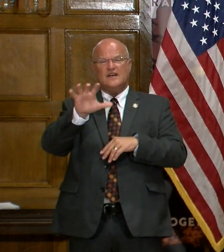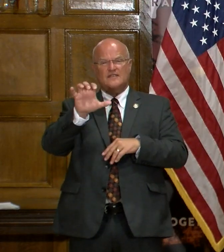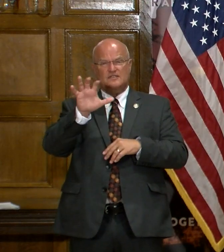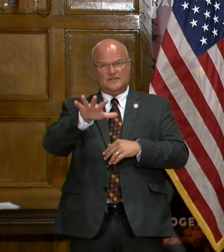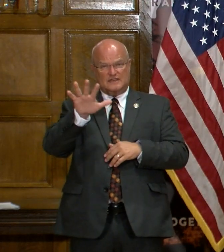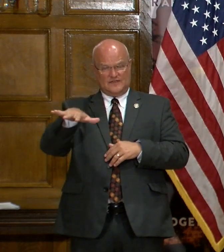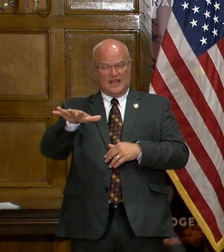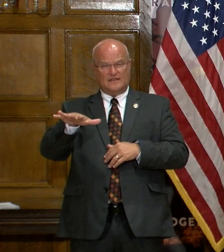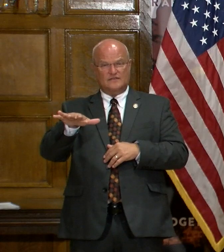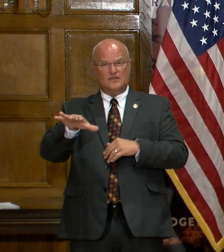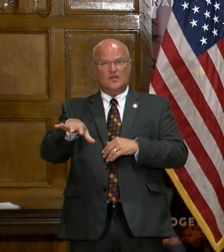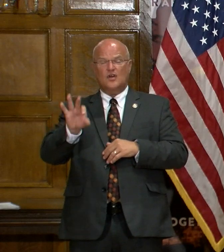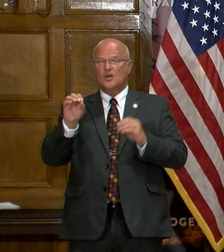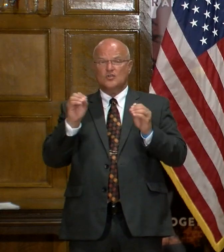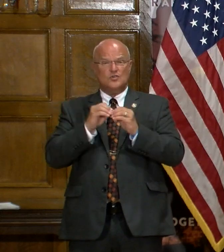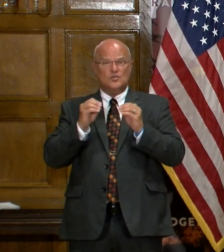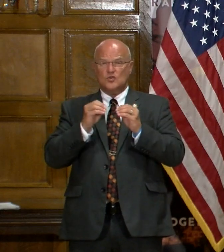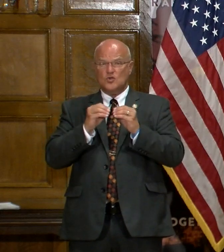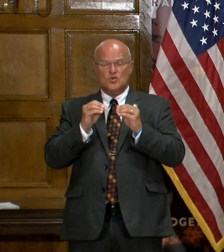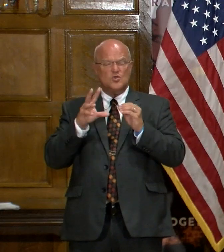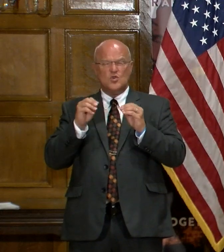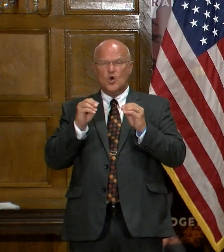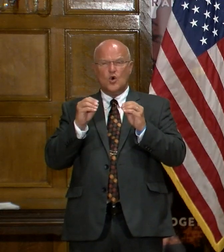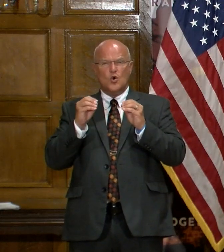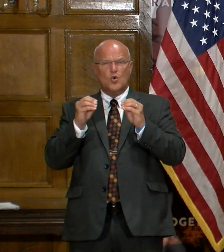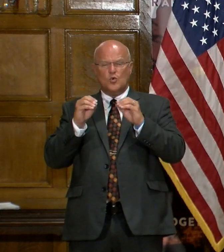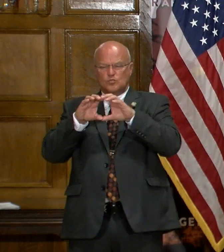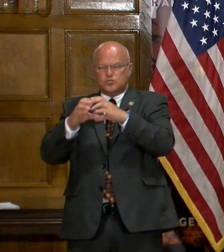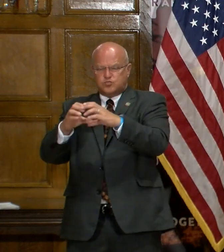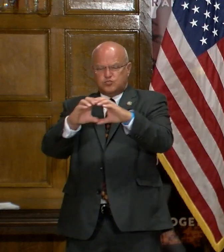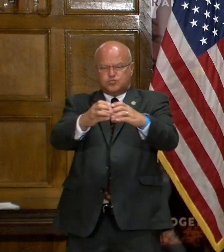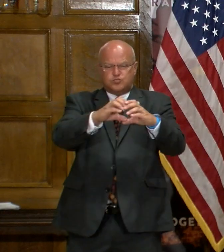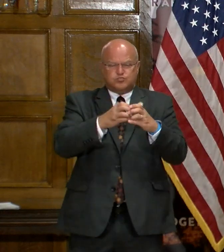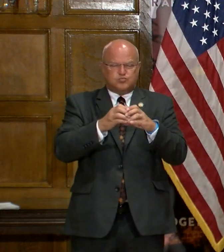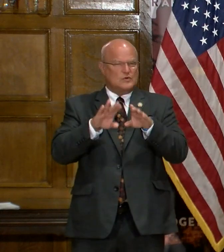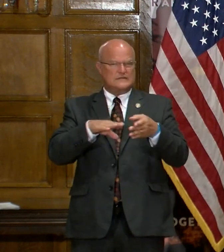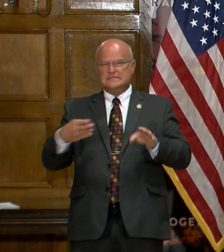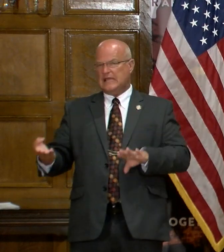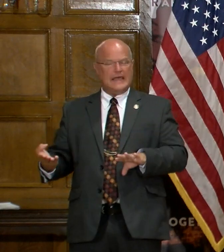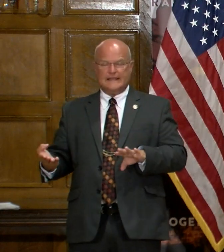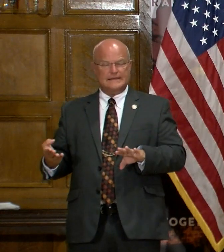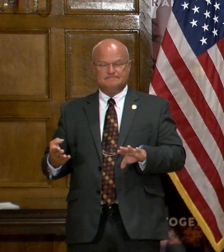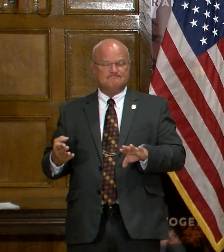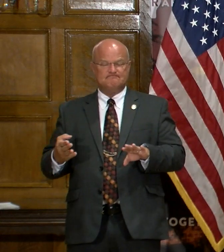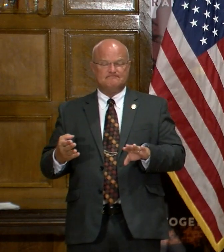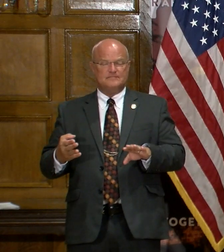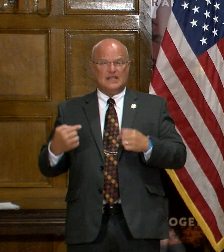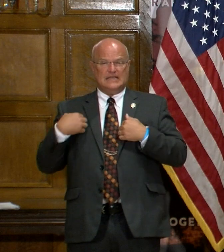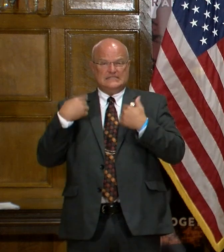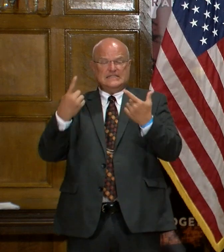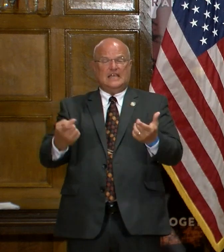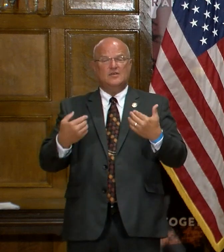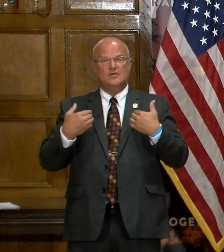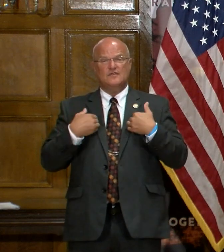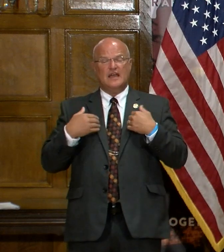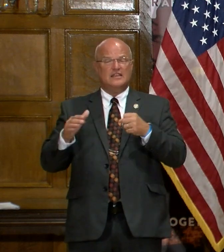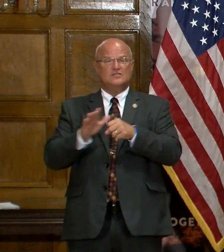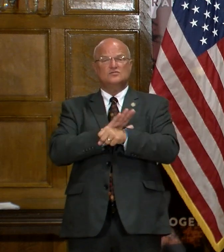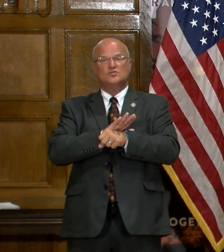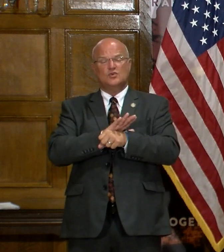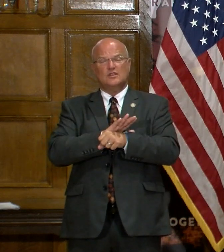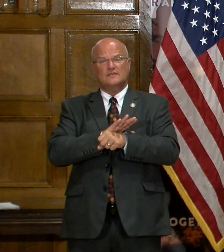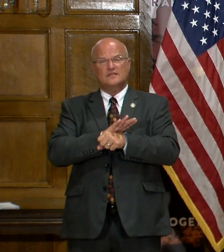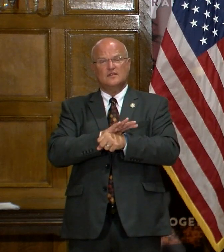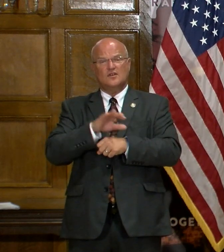555. We found no focal clusters of deaths, and to date, we have a total